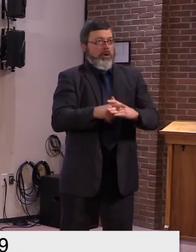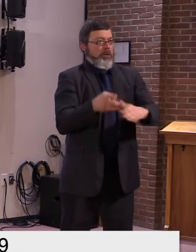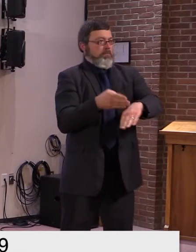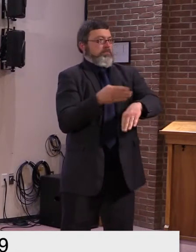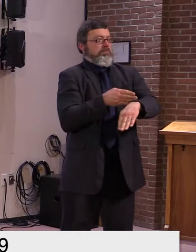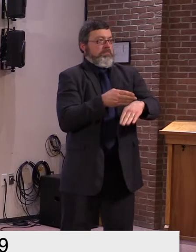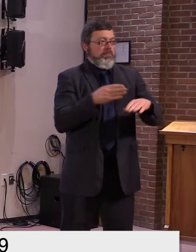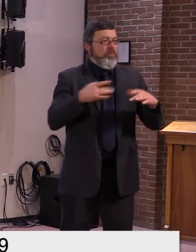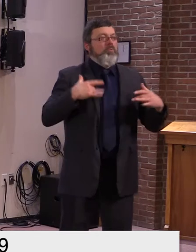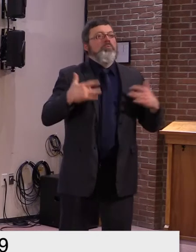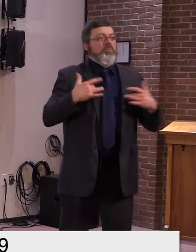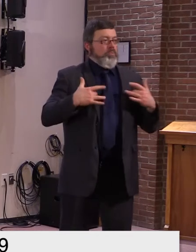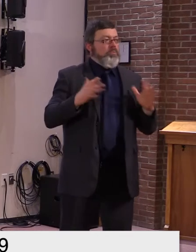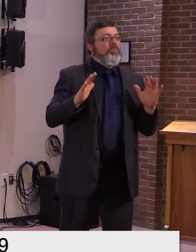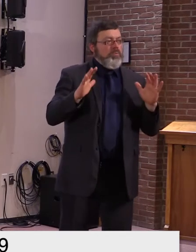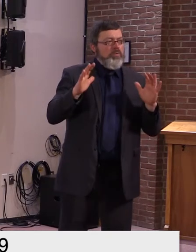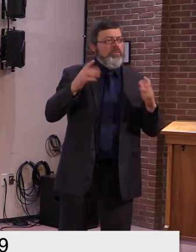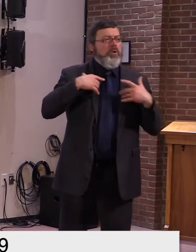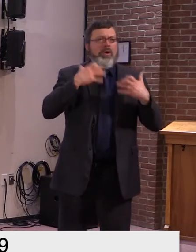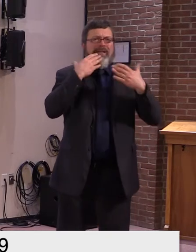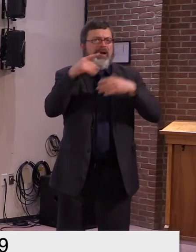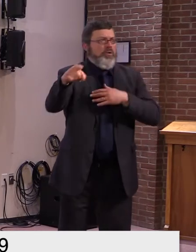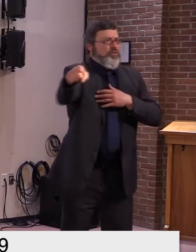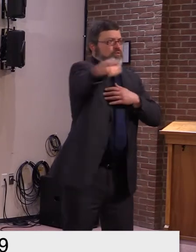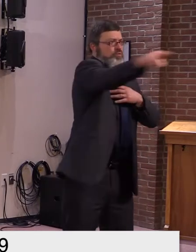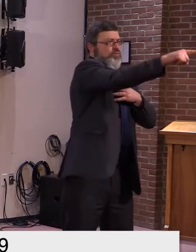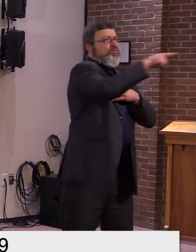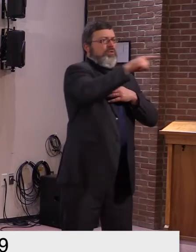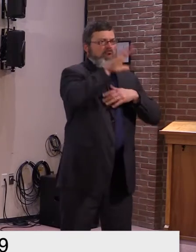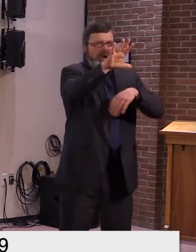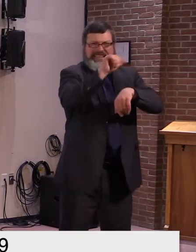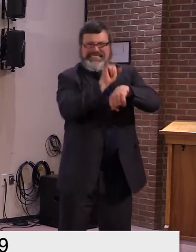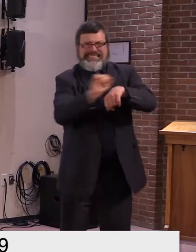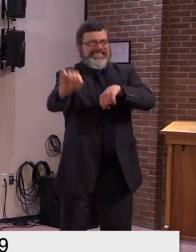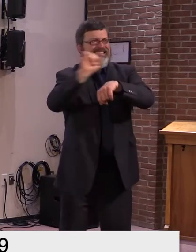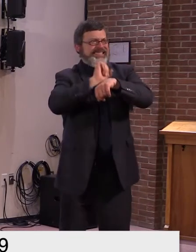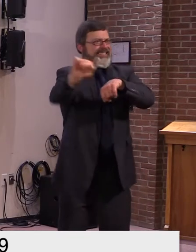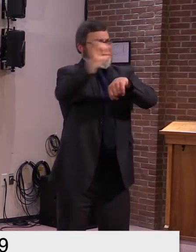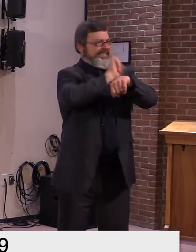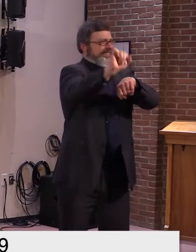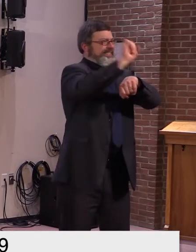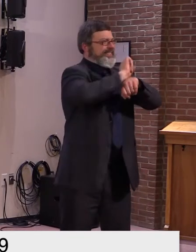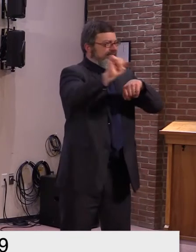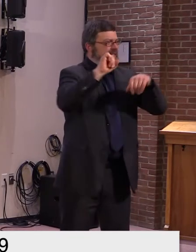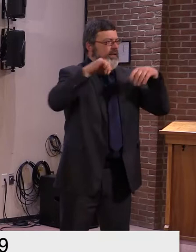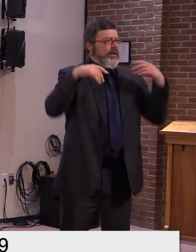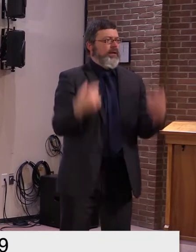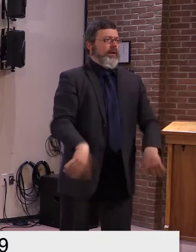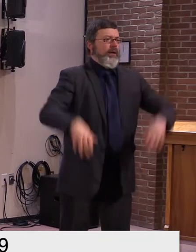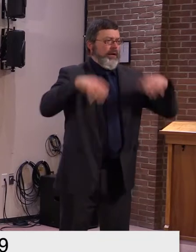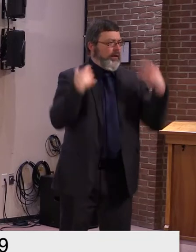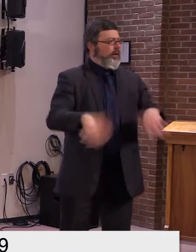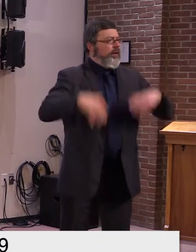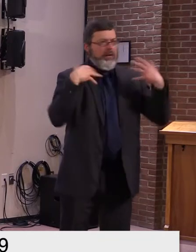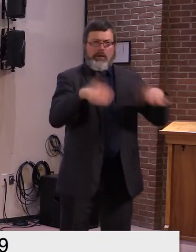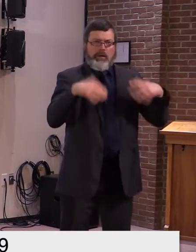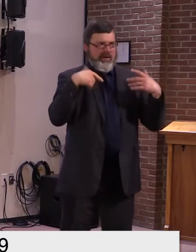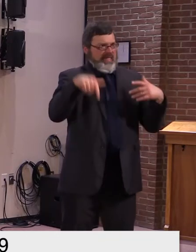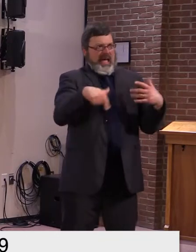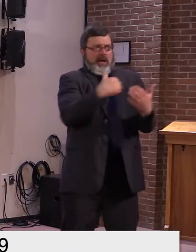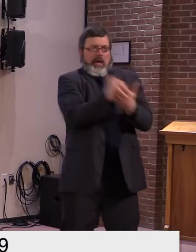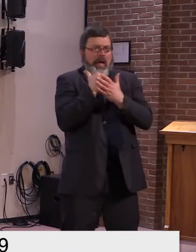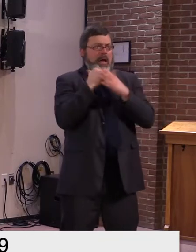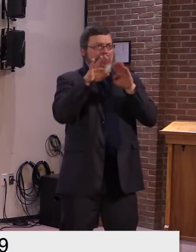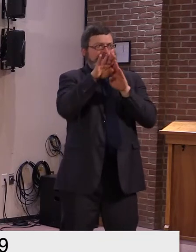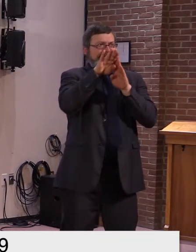for their work and their sacrifices, which helped get us to this point. It's been a little over a